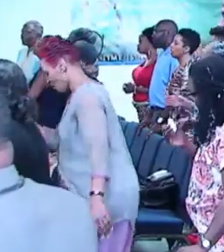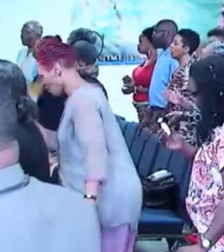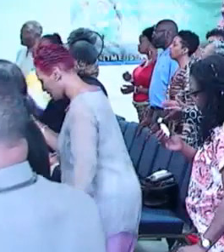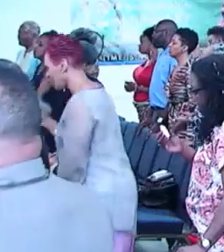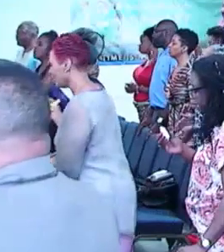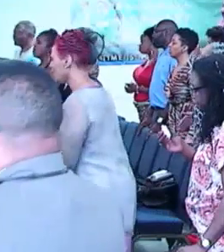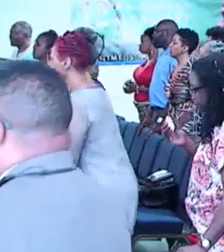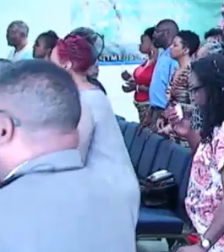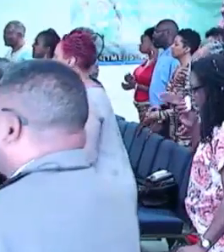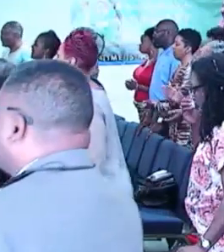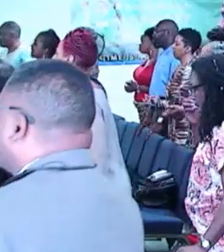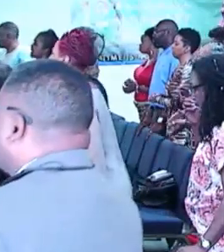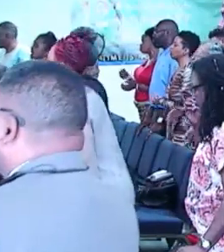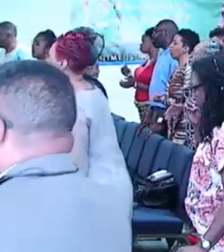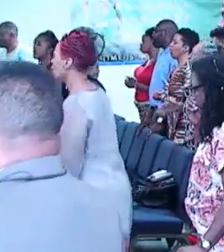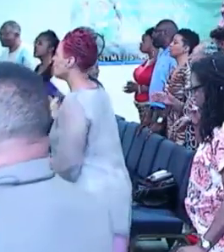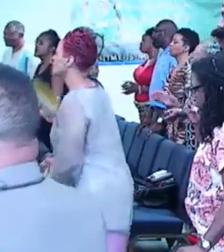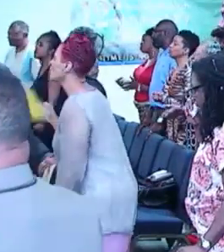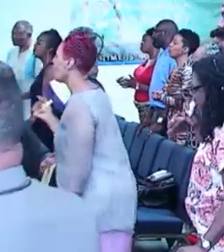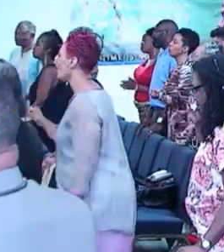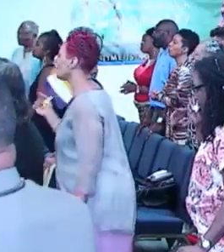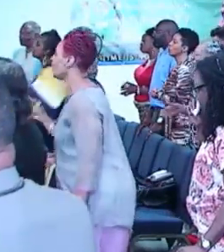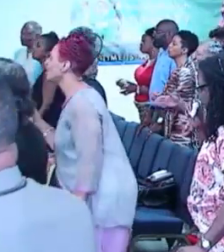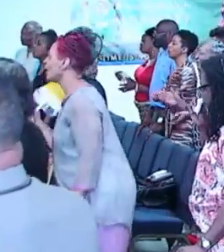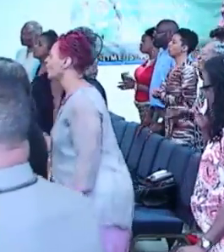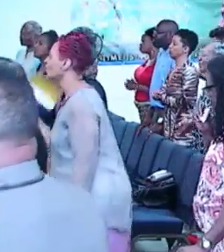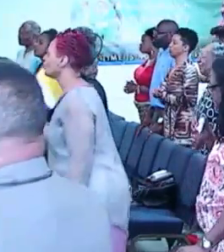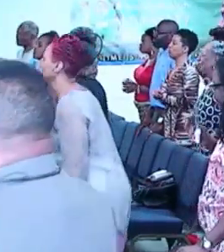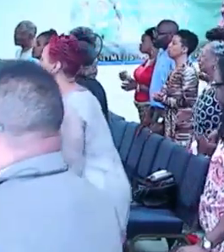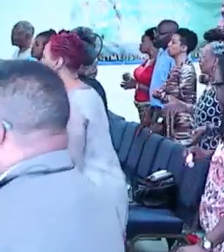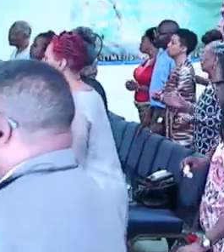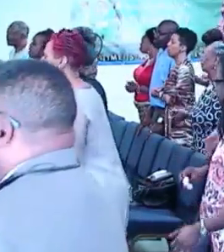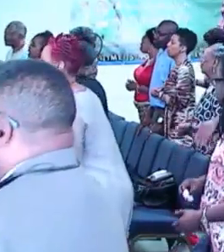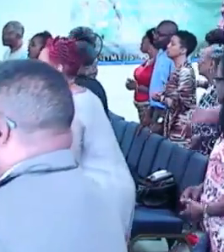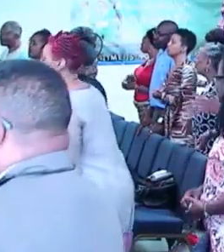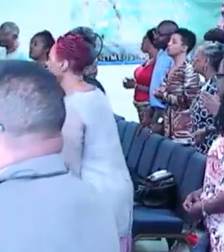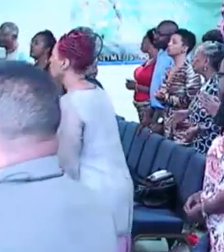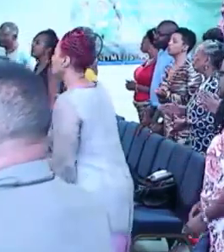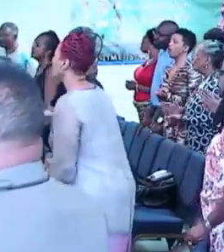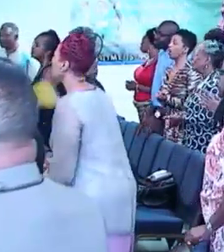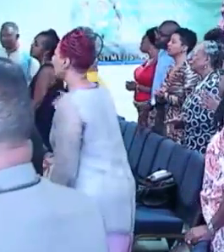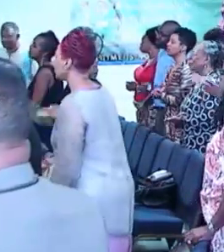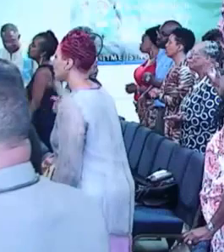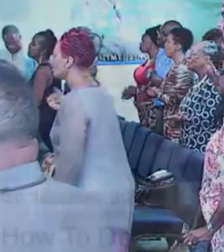He's fine. He's fine. It's the storyline of my life.